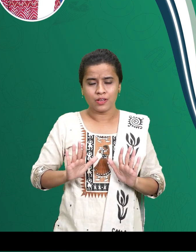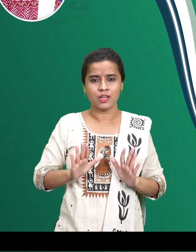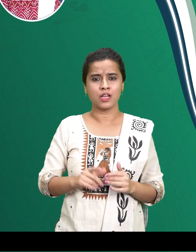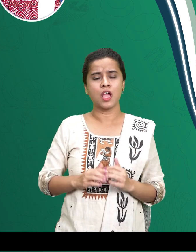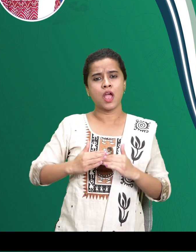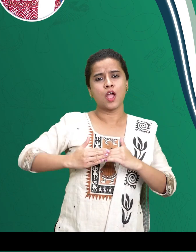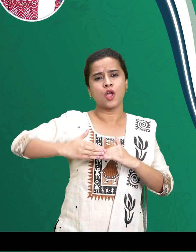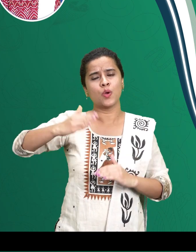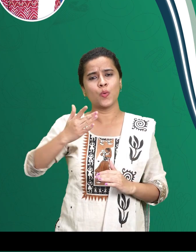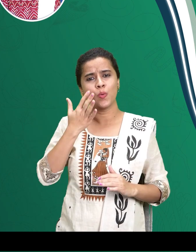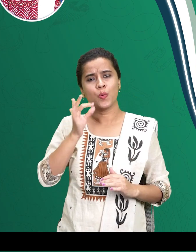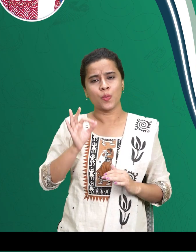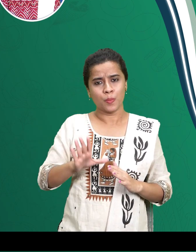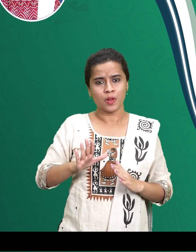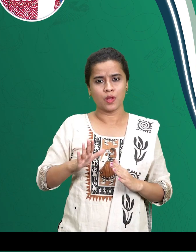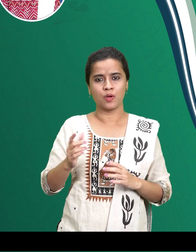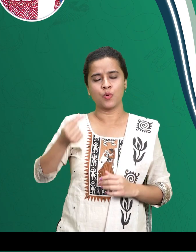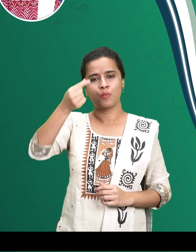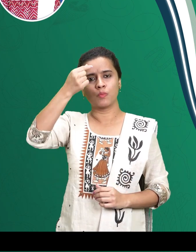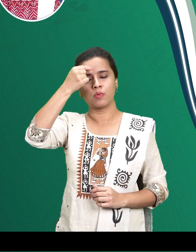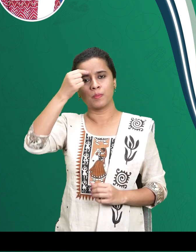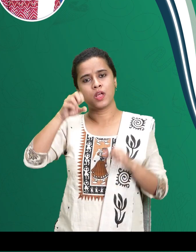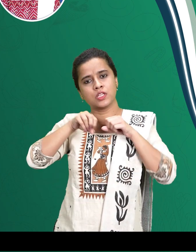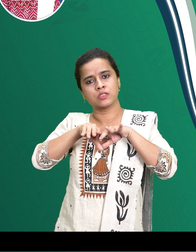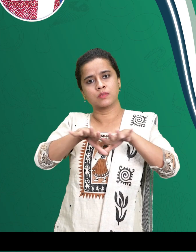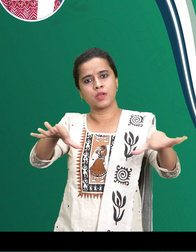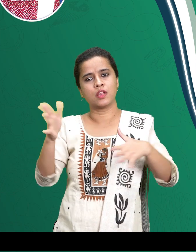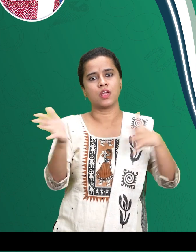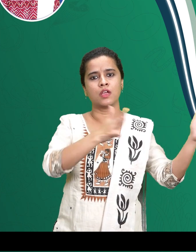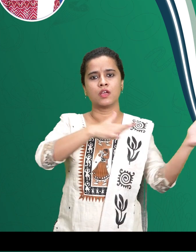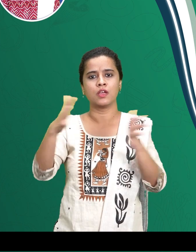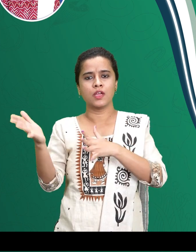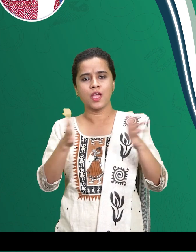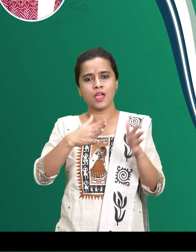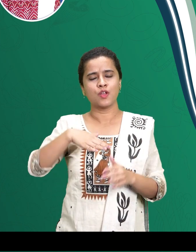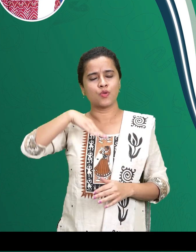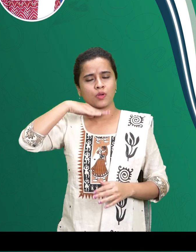Major Factor In The Spread Of Airborne Diseases